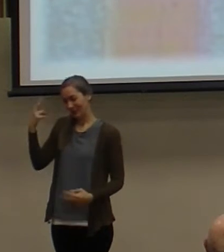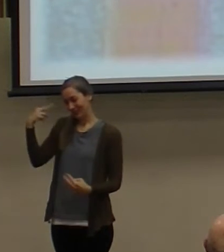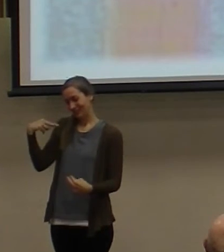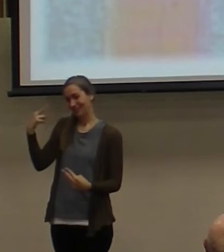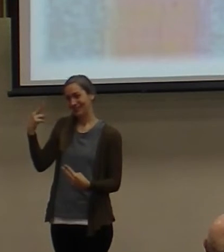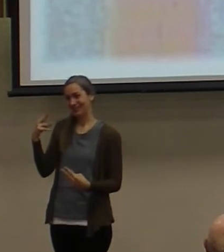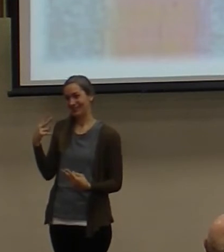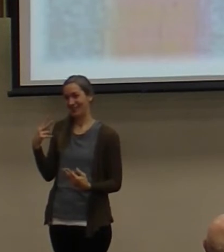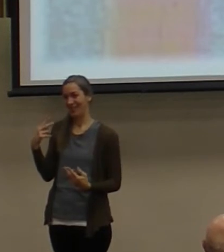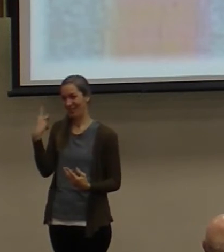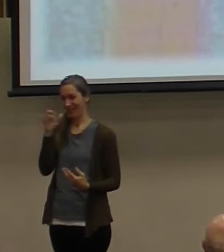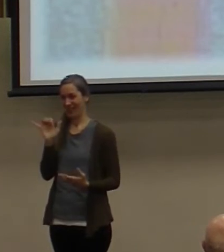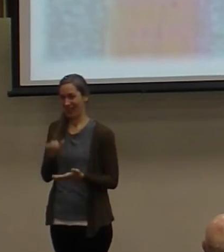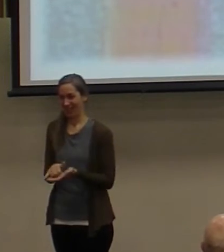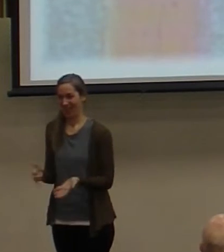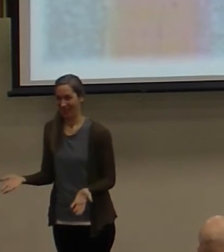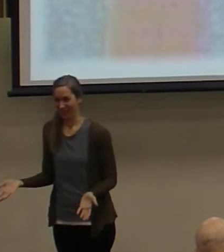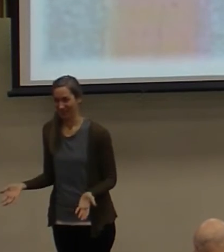Kevin.